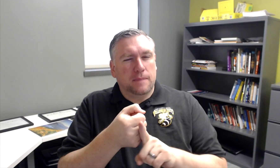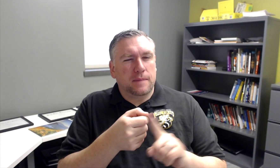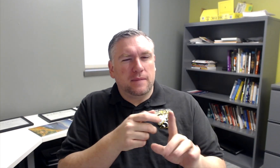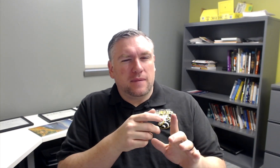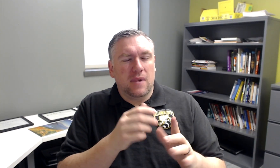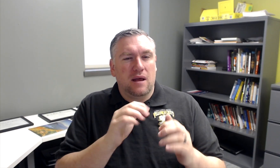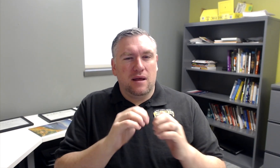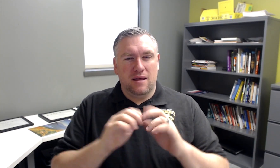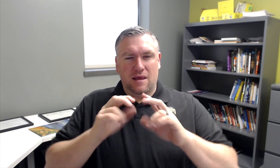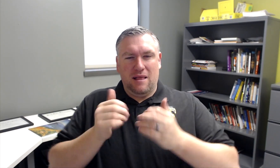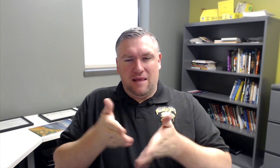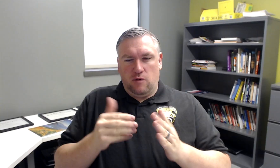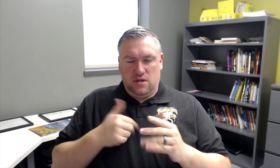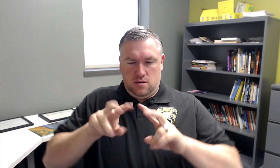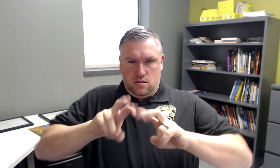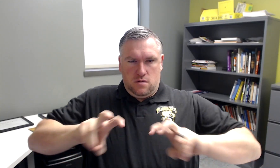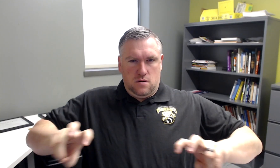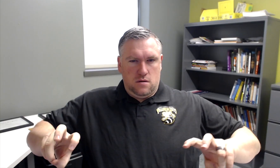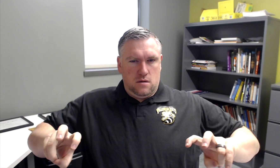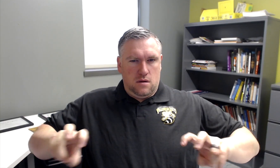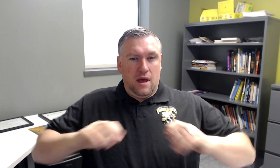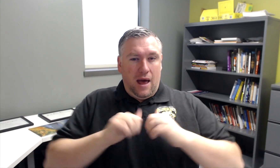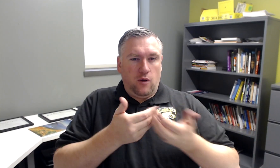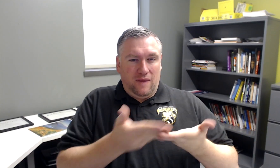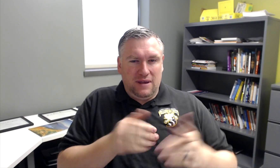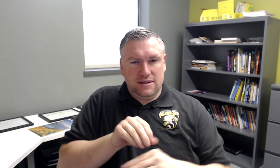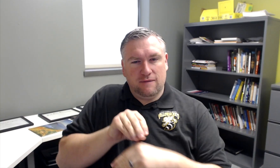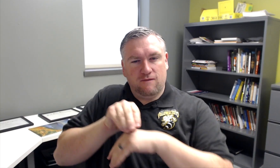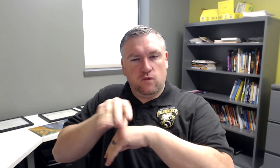So, show the impact of things throughout time.